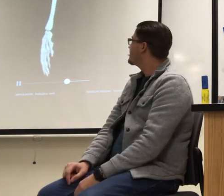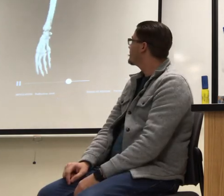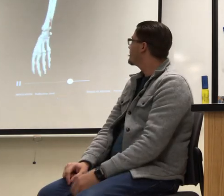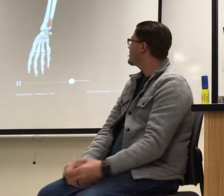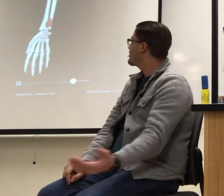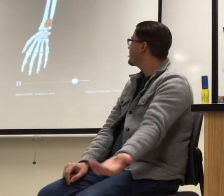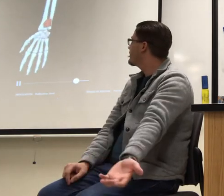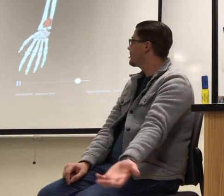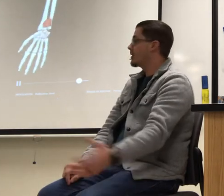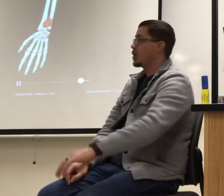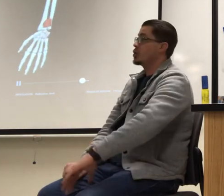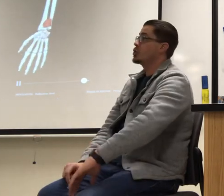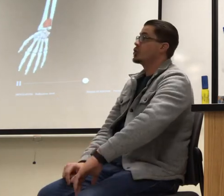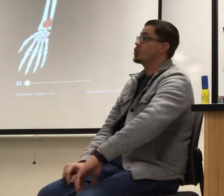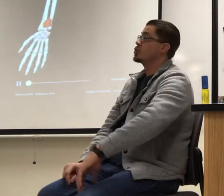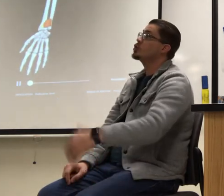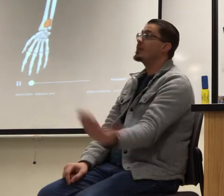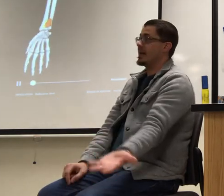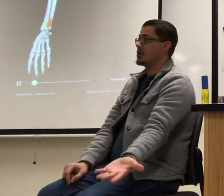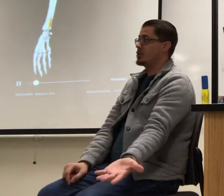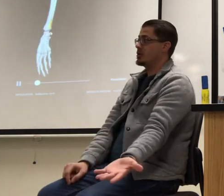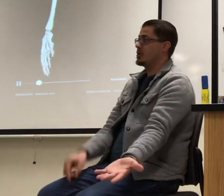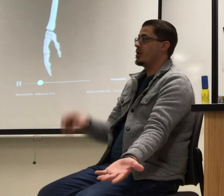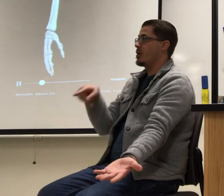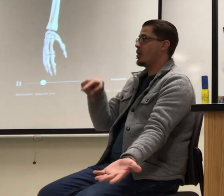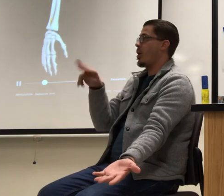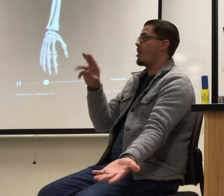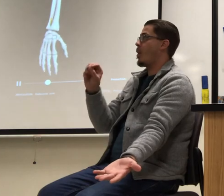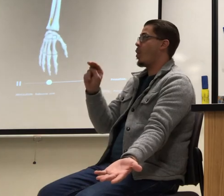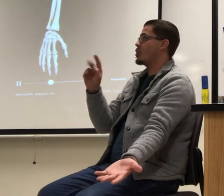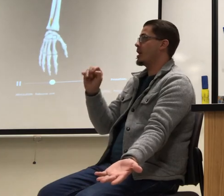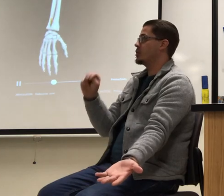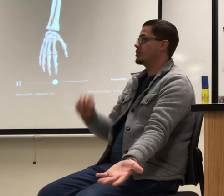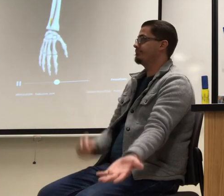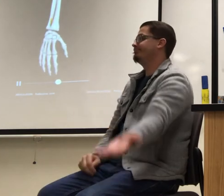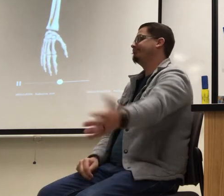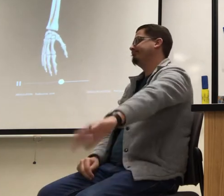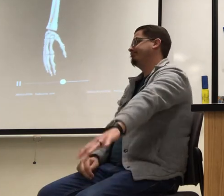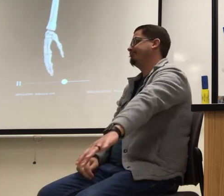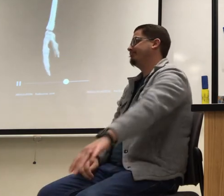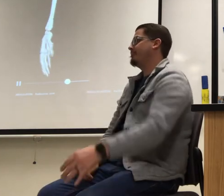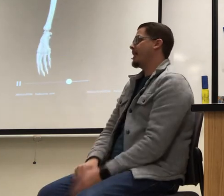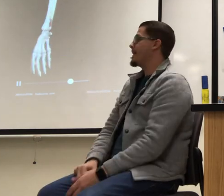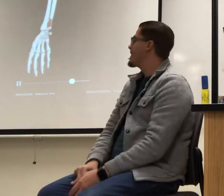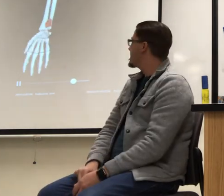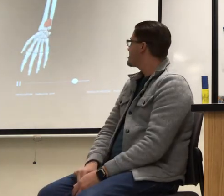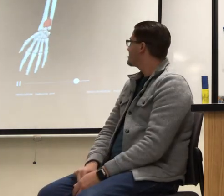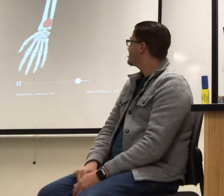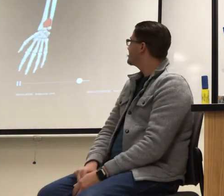So that's supination, but then pronation is turn your palm face down.